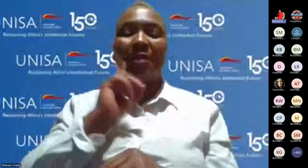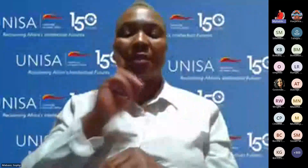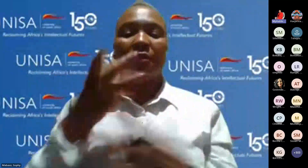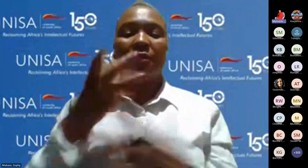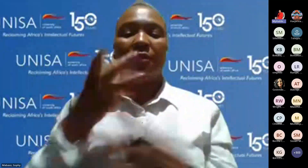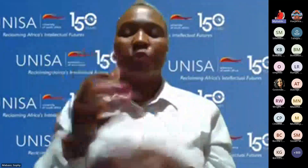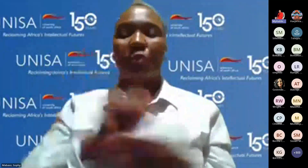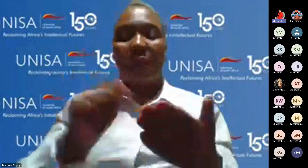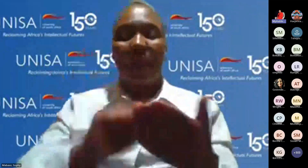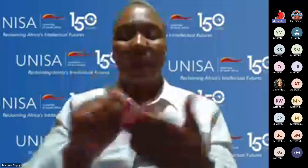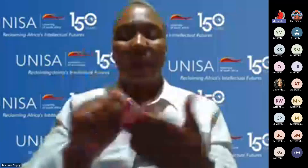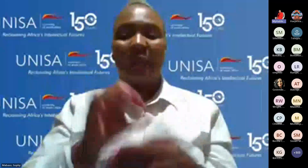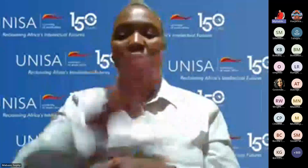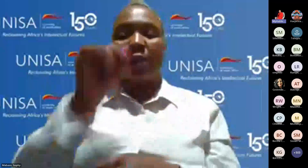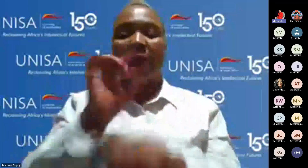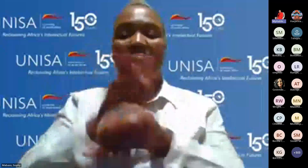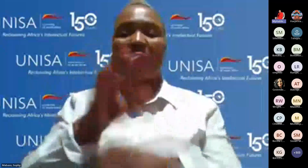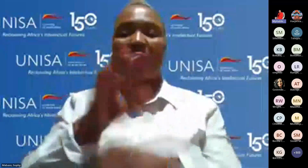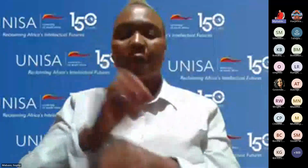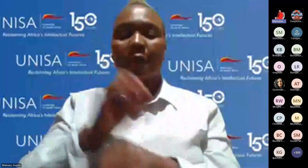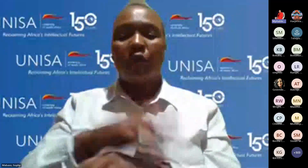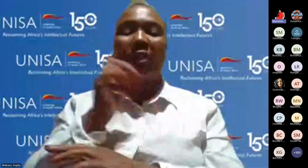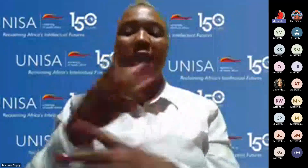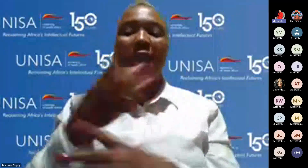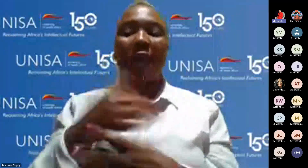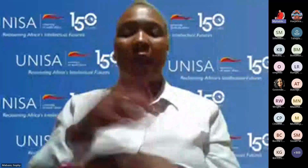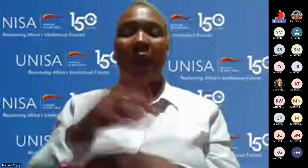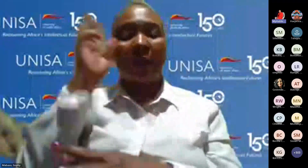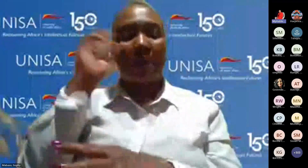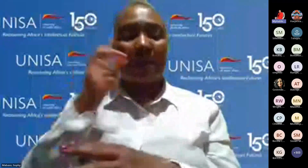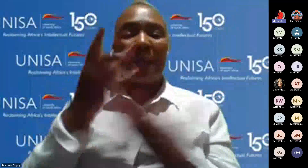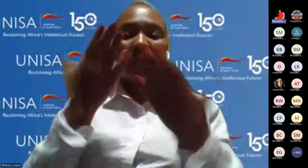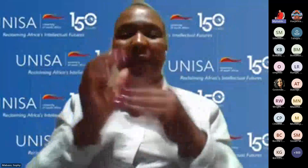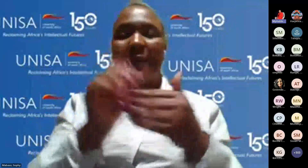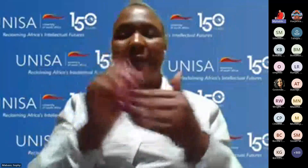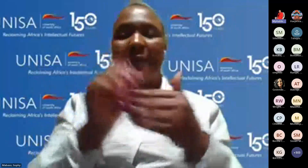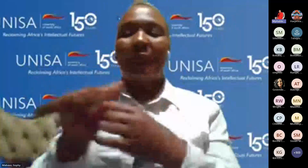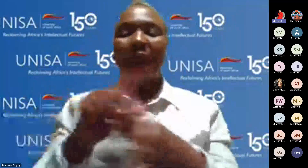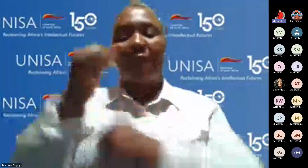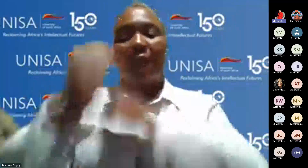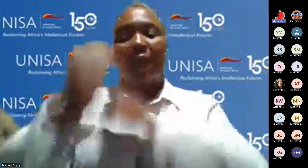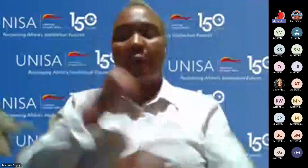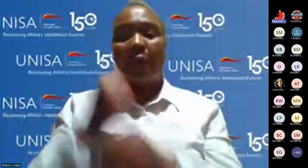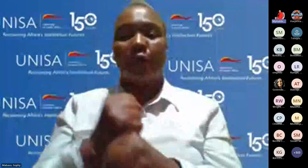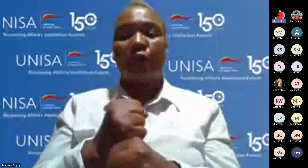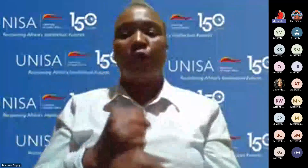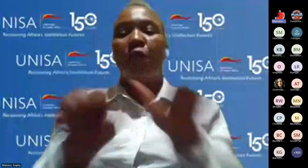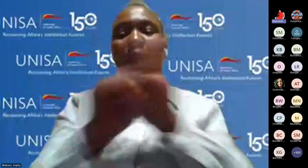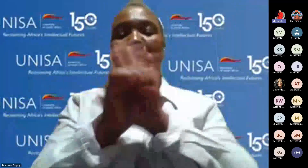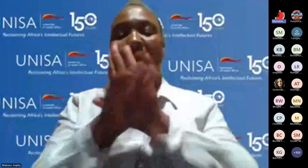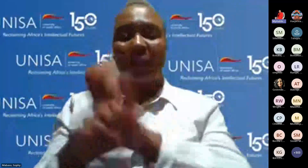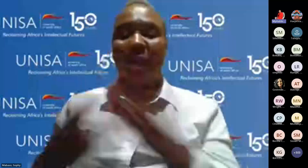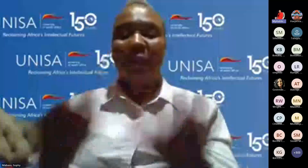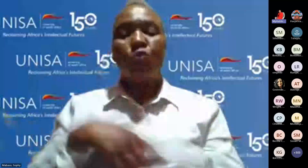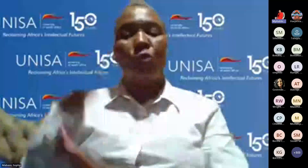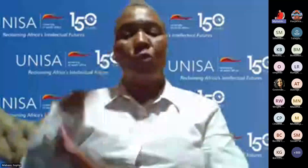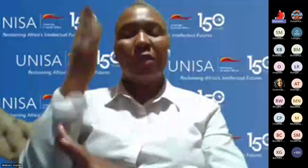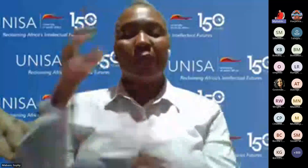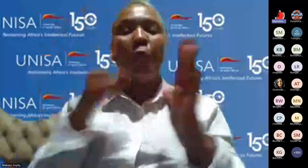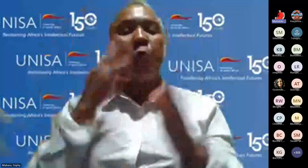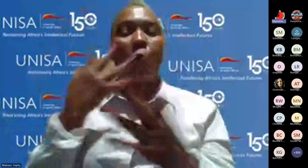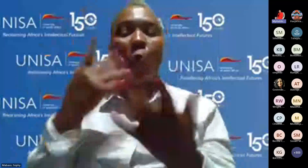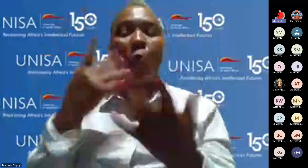of Teachers. And also study guides, remember they've got year of publication. You will see when it was